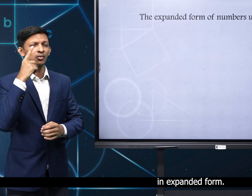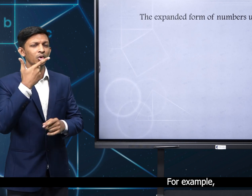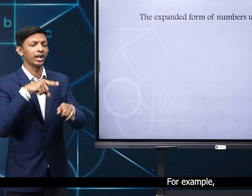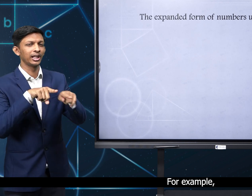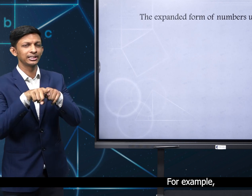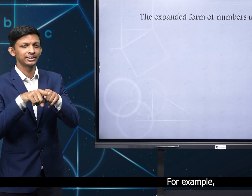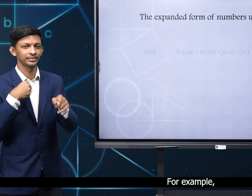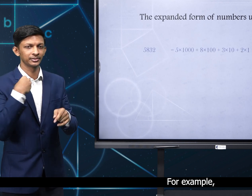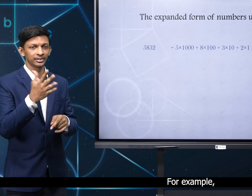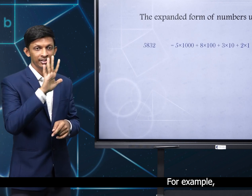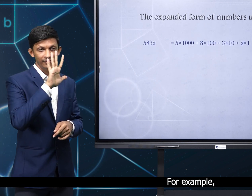For example,